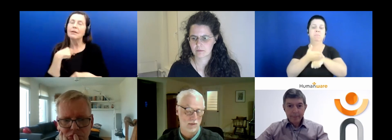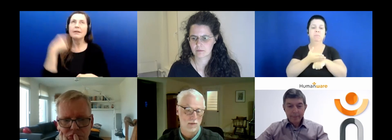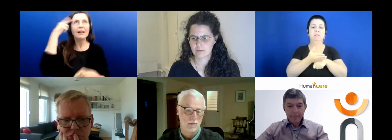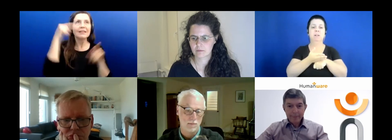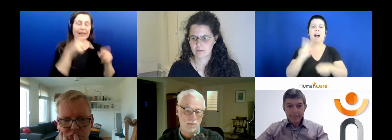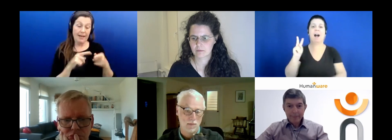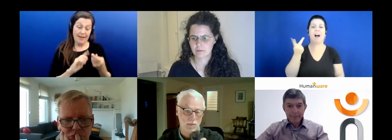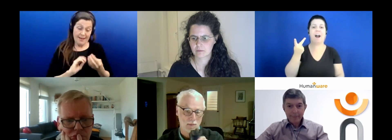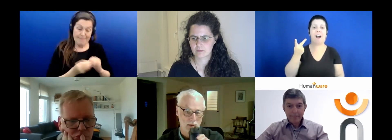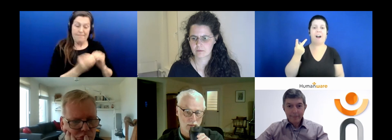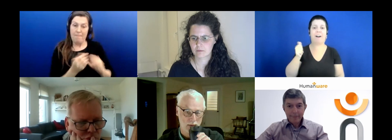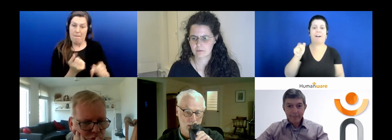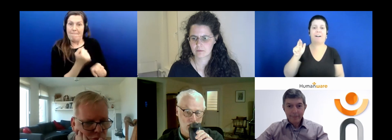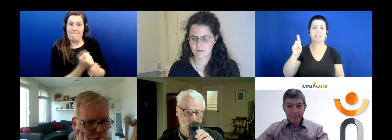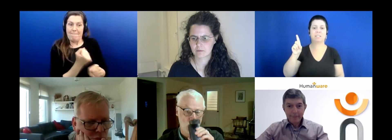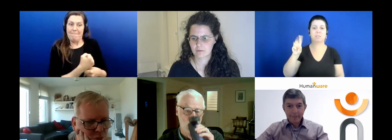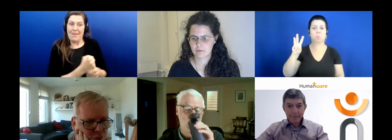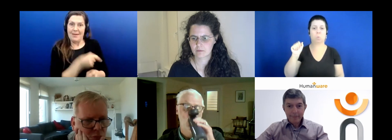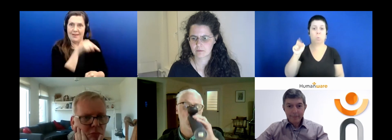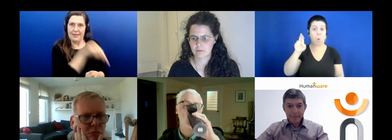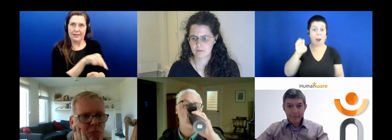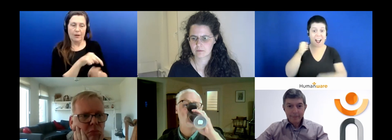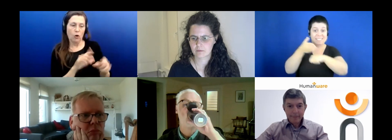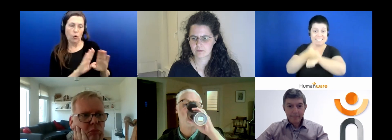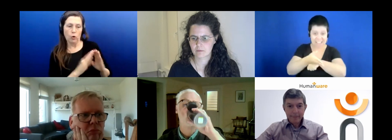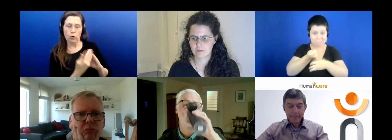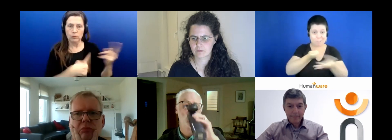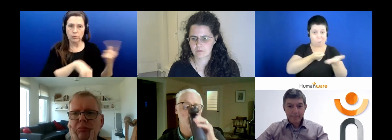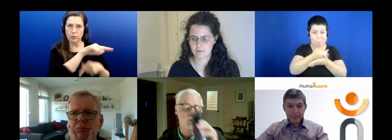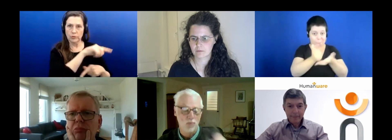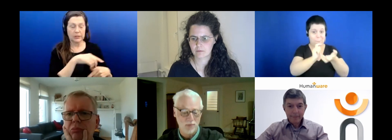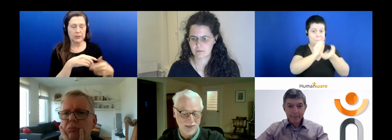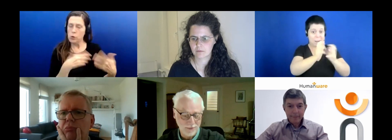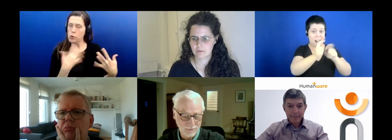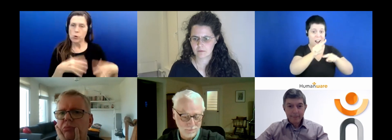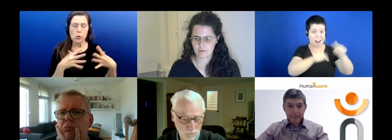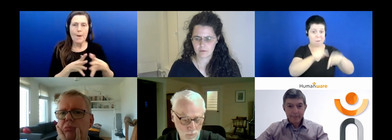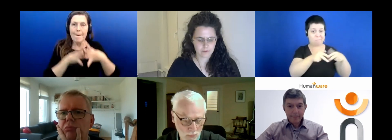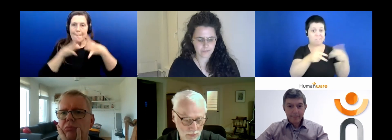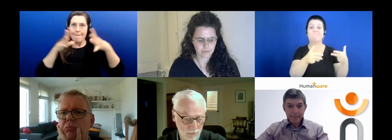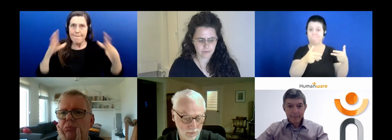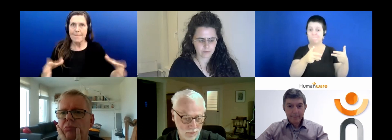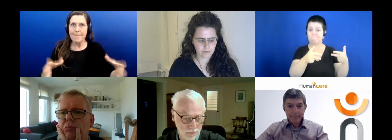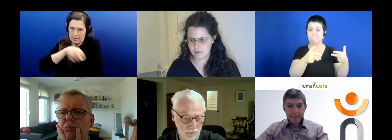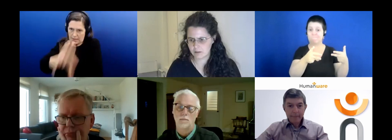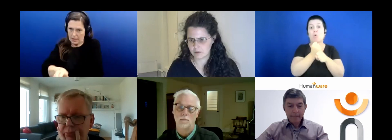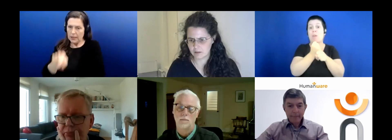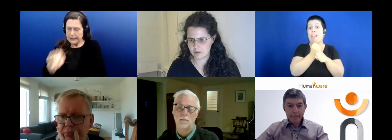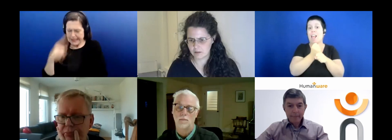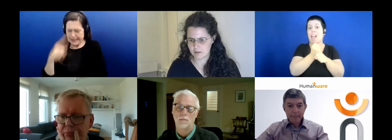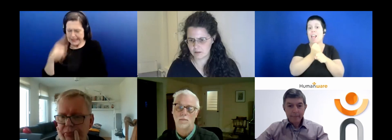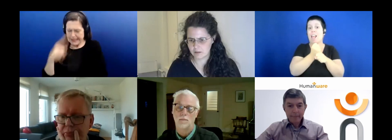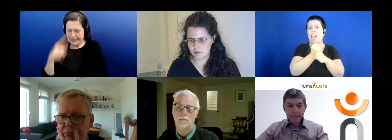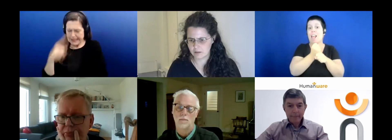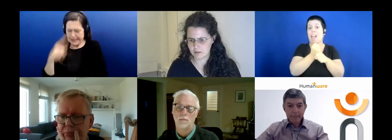and is a huge problem. It's a particularly important problem when we're,